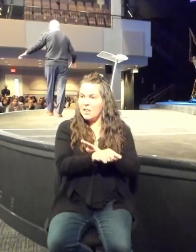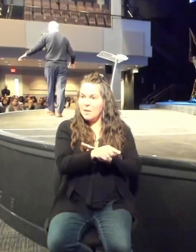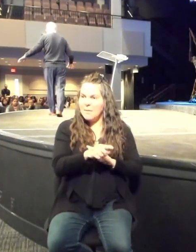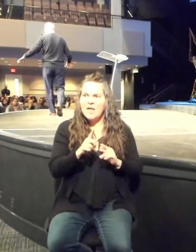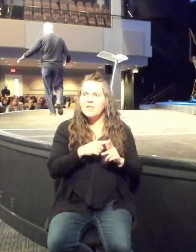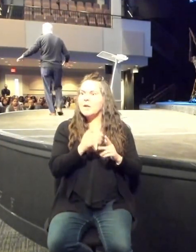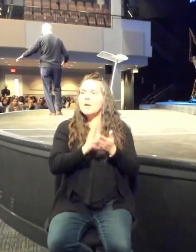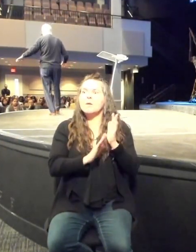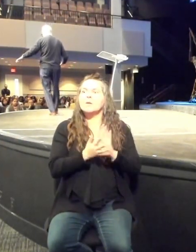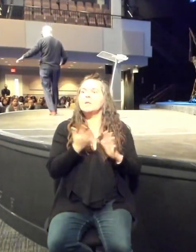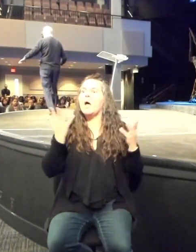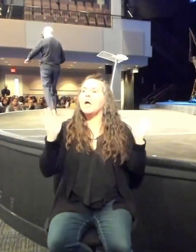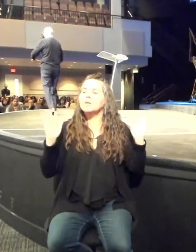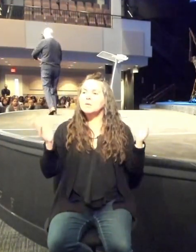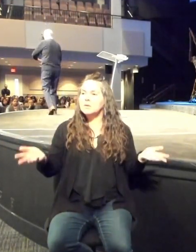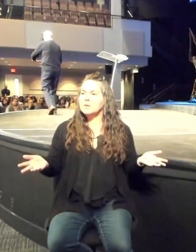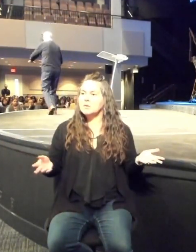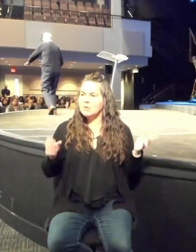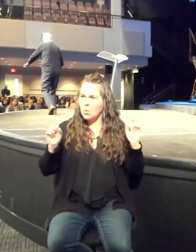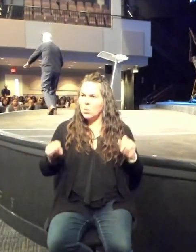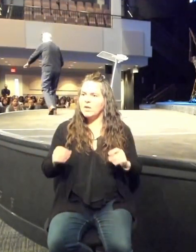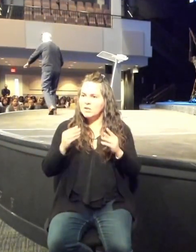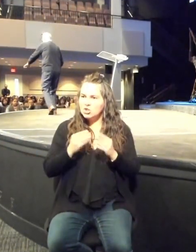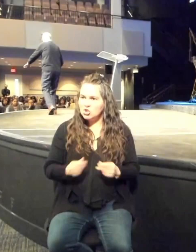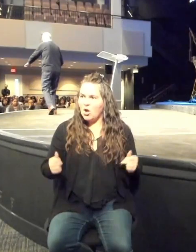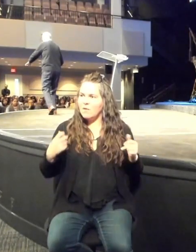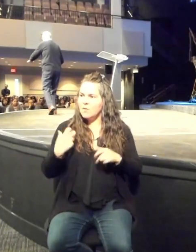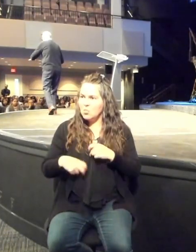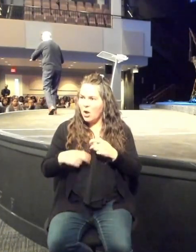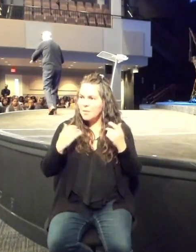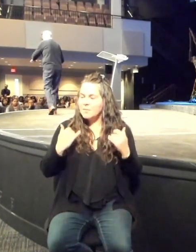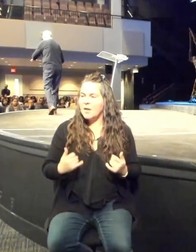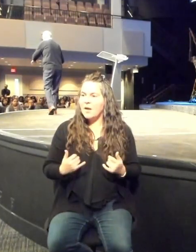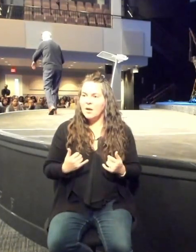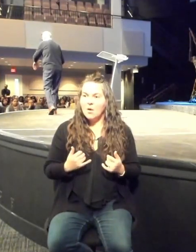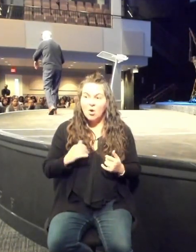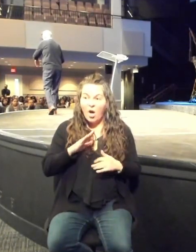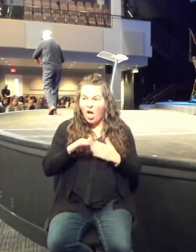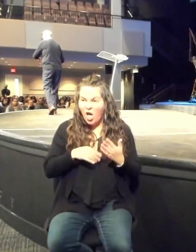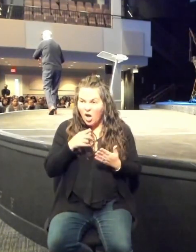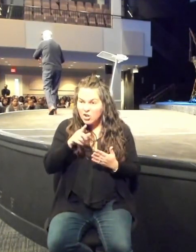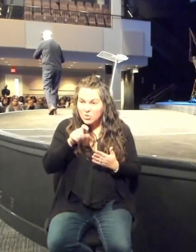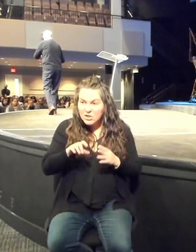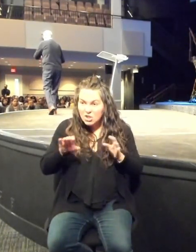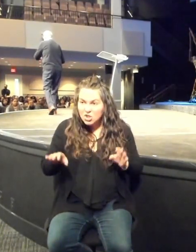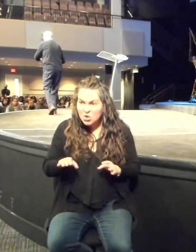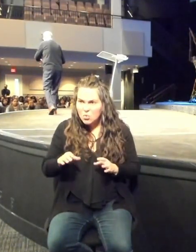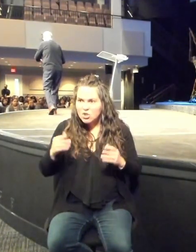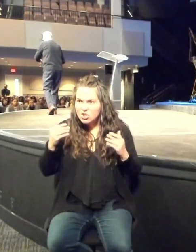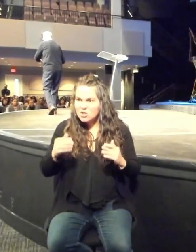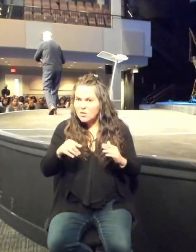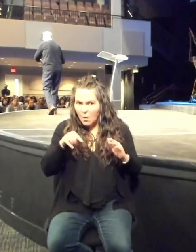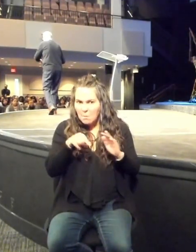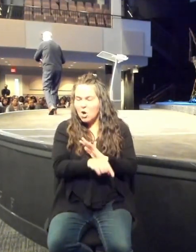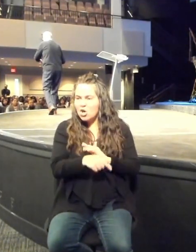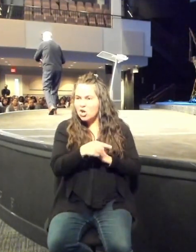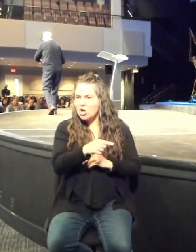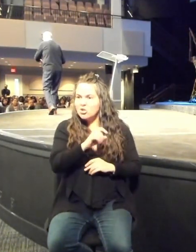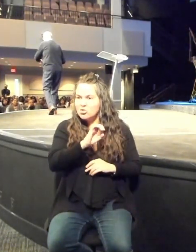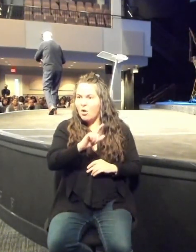over with. You can solve the problem right now. All you need to do is commit murder.